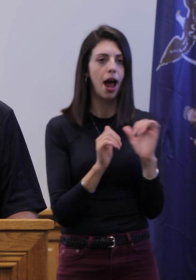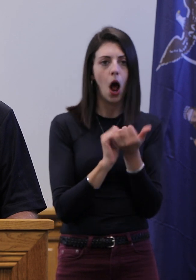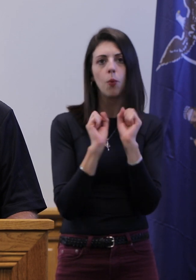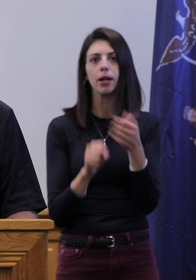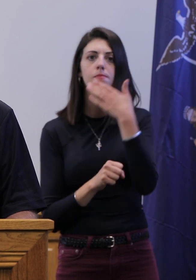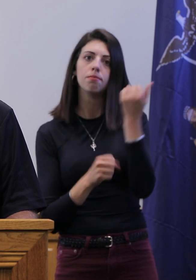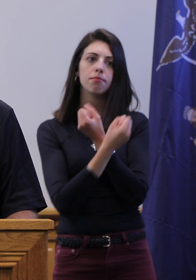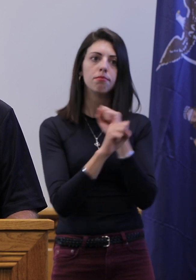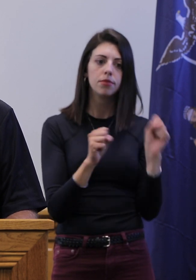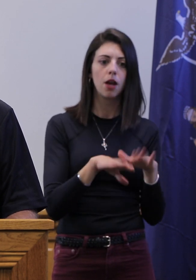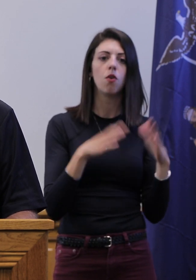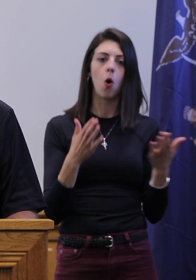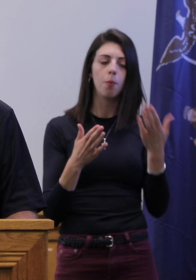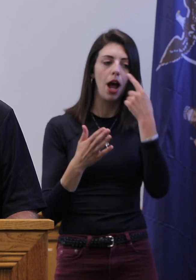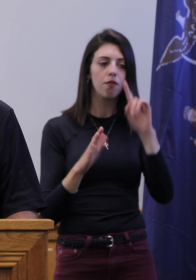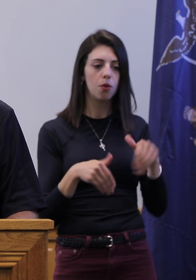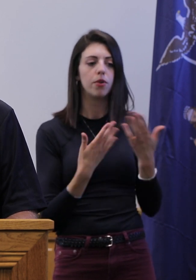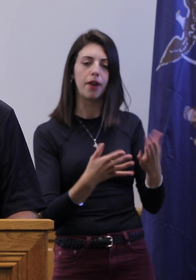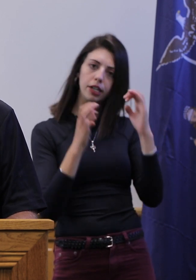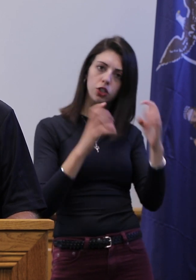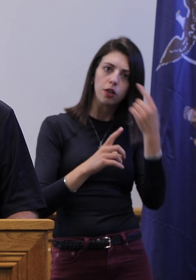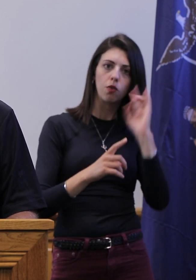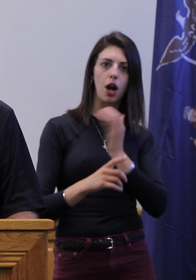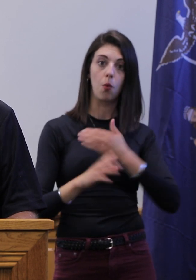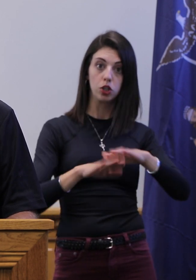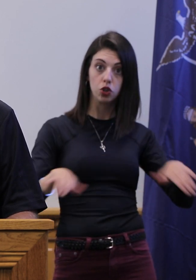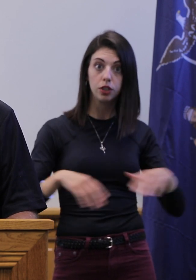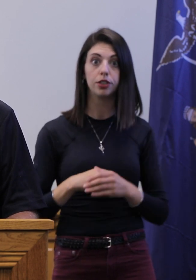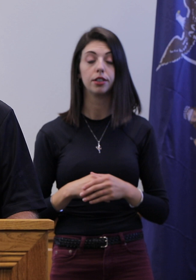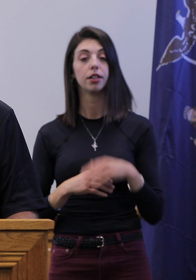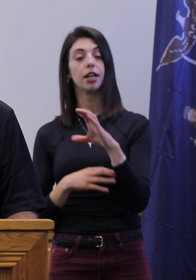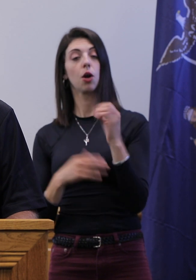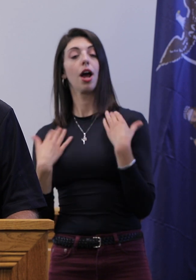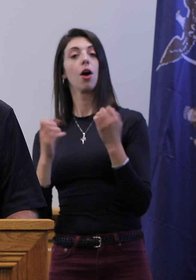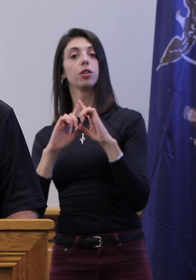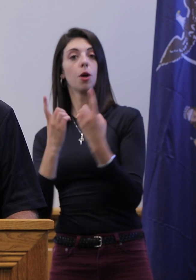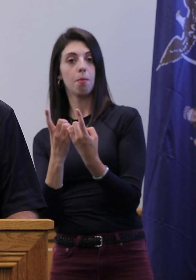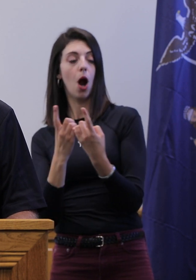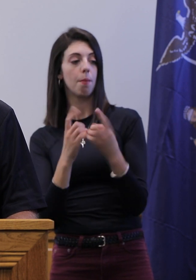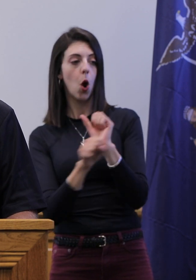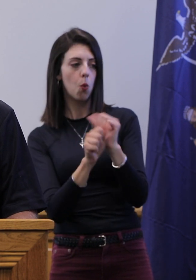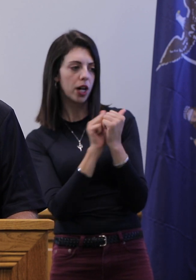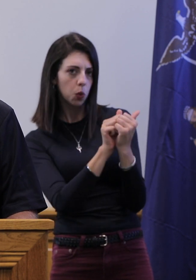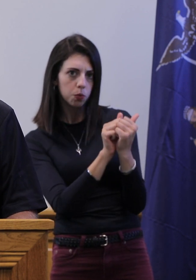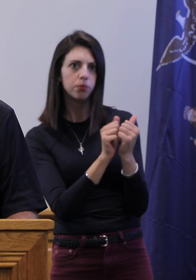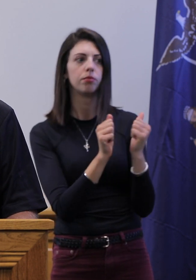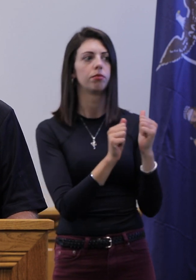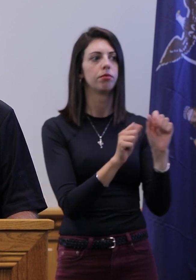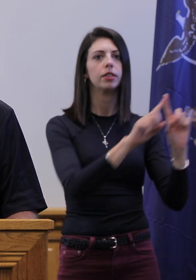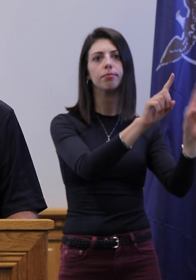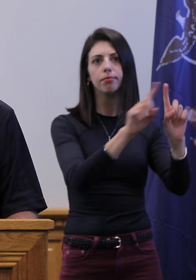of our children. Our County Health Department has been working closely with local school districts as well as SUNY Oswego on